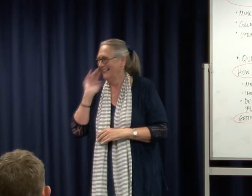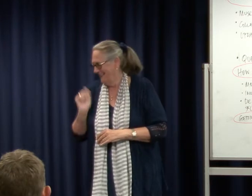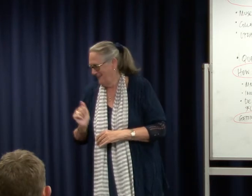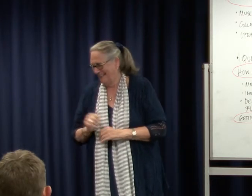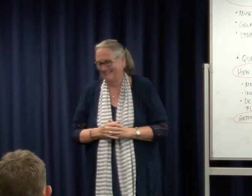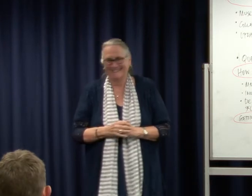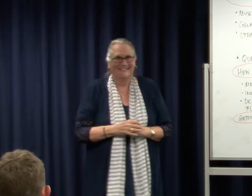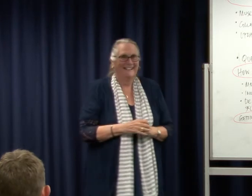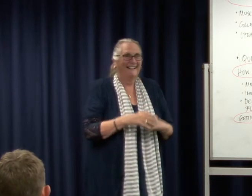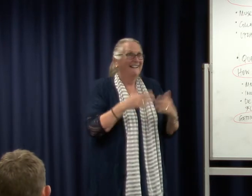yourself.